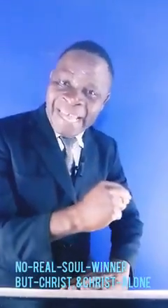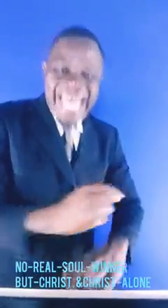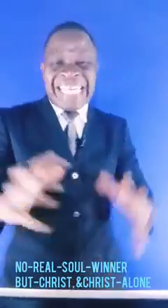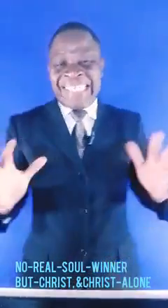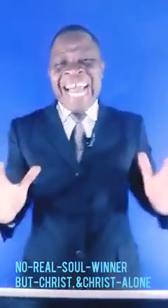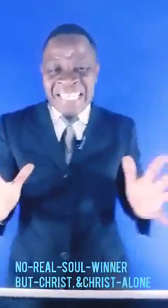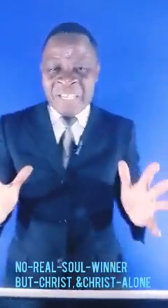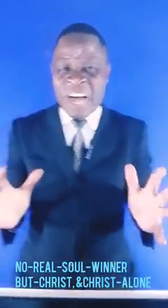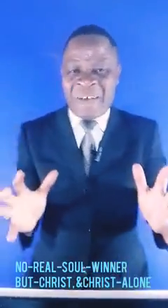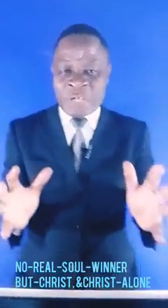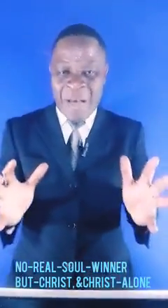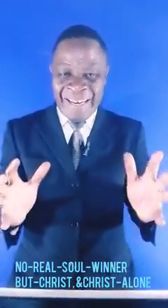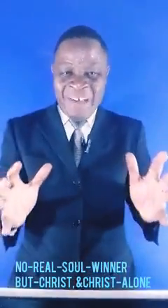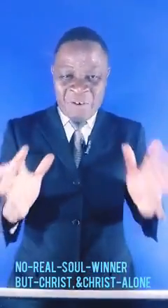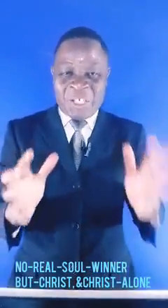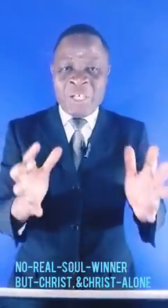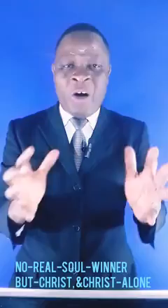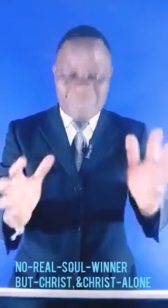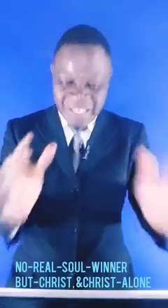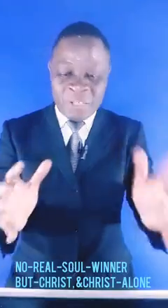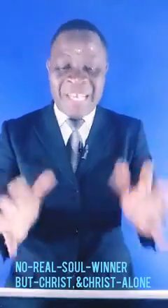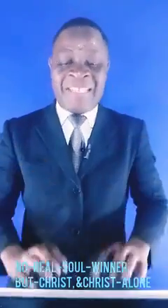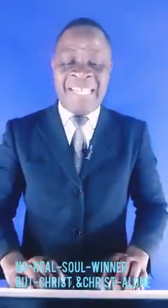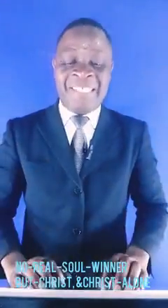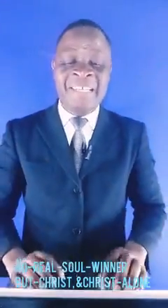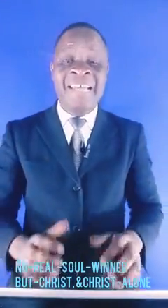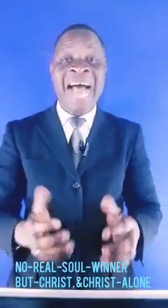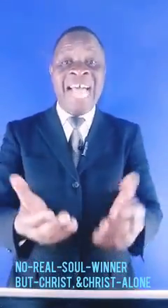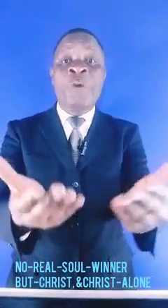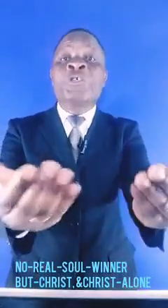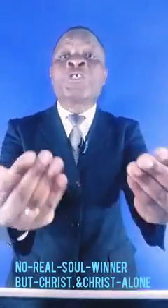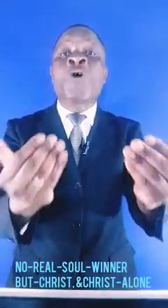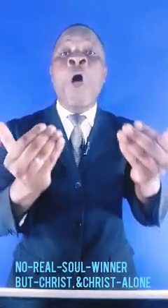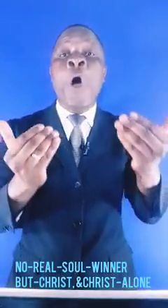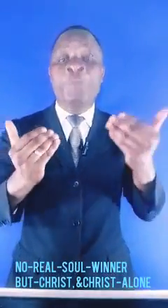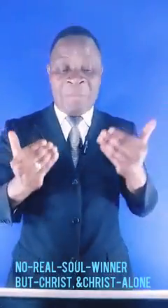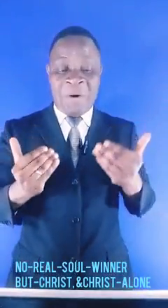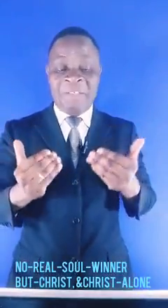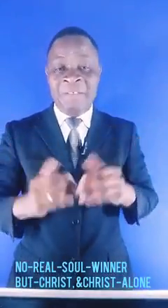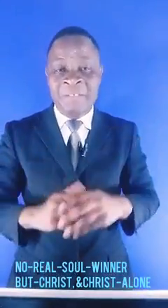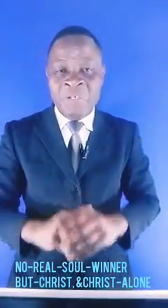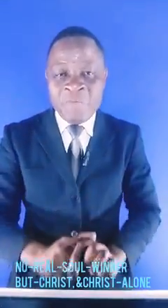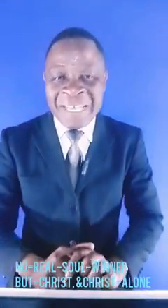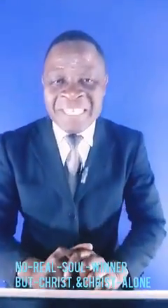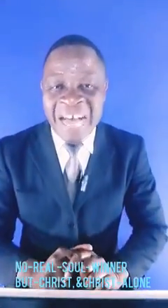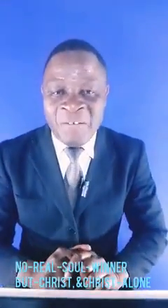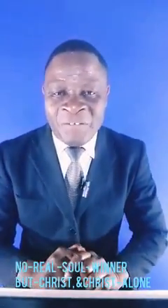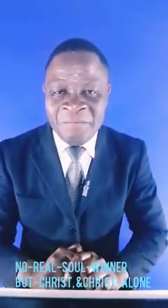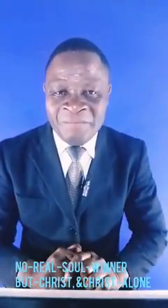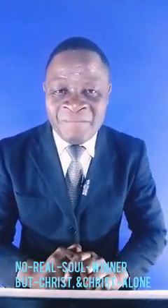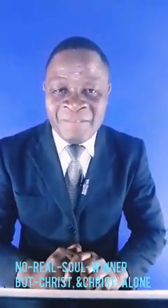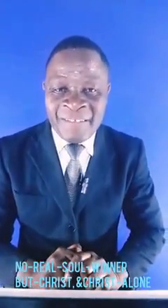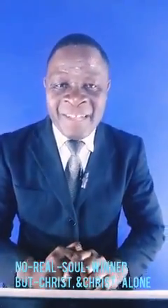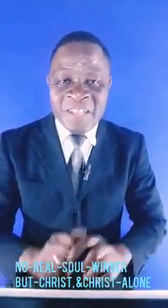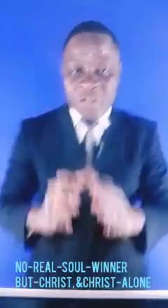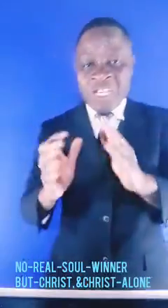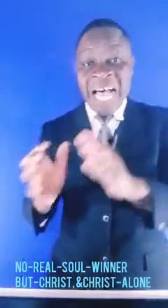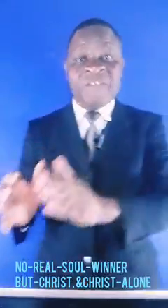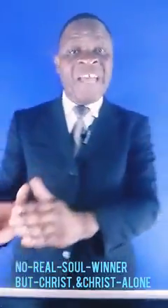and Christ himself as well. On John 12, verse 32, he says, I will draw all people to myself. So